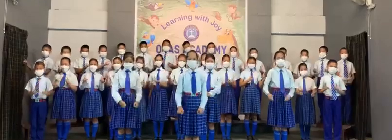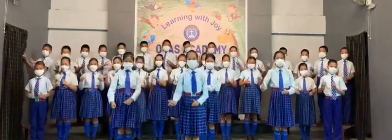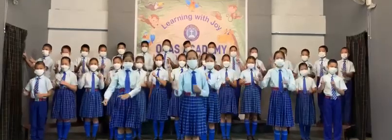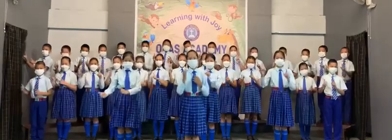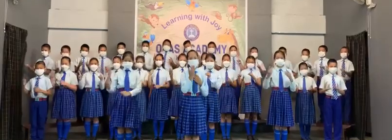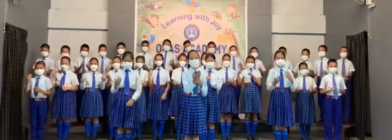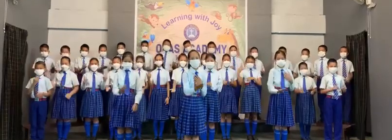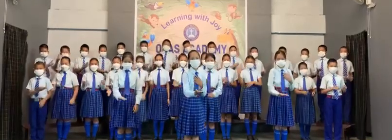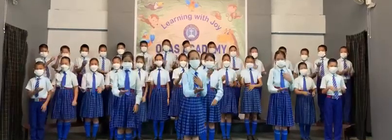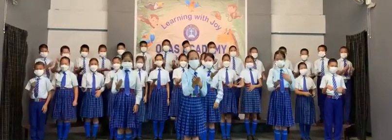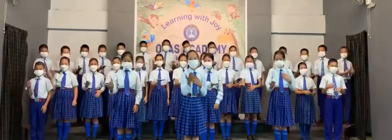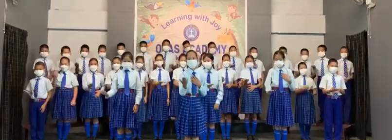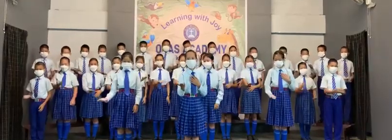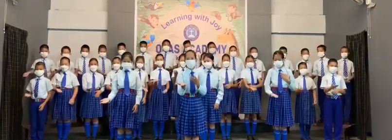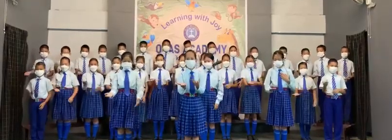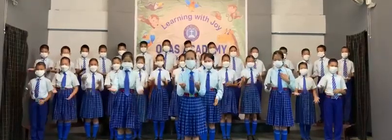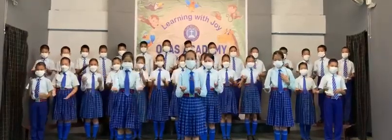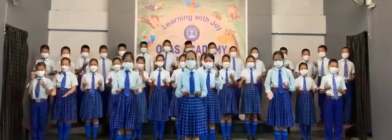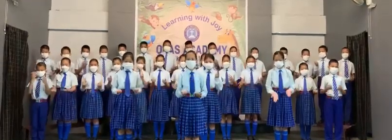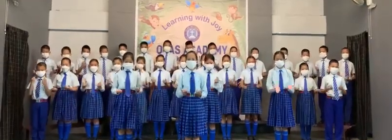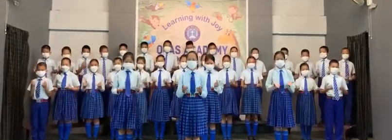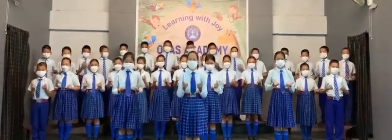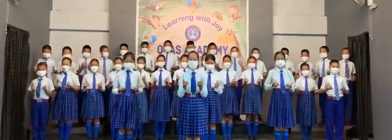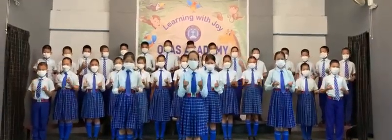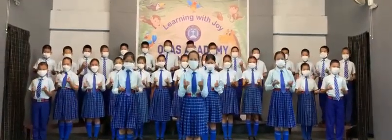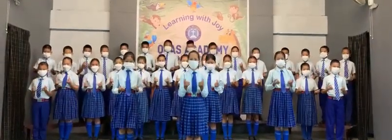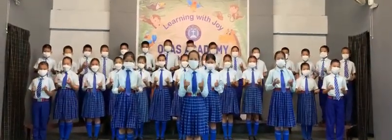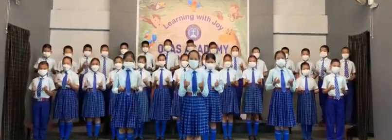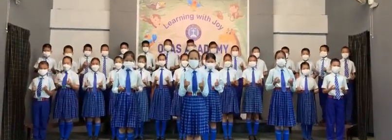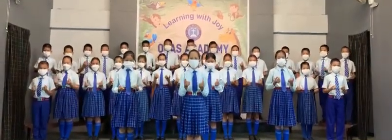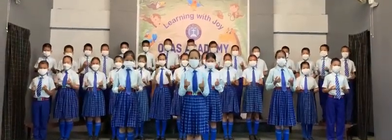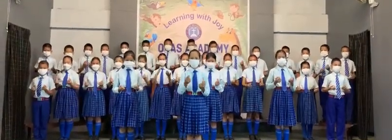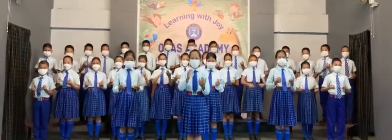to do the things I wanna do